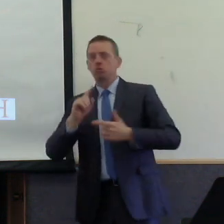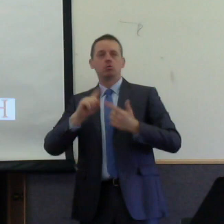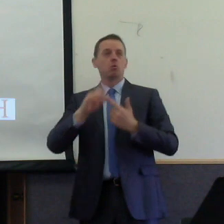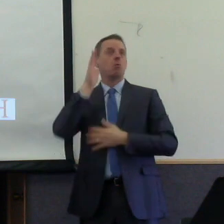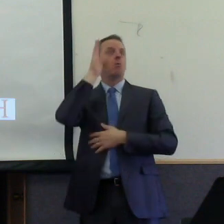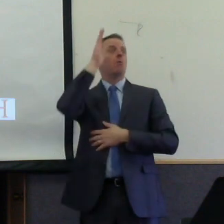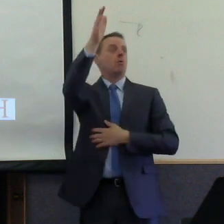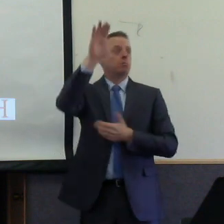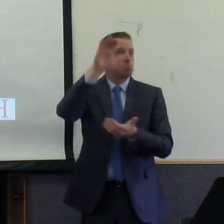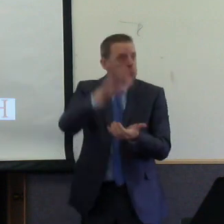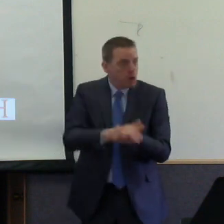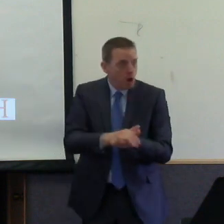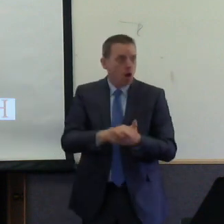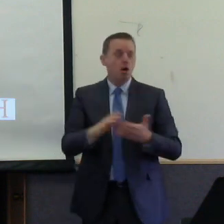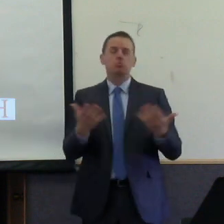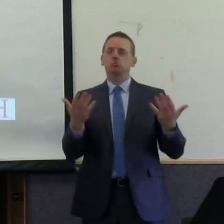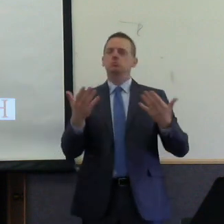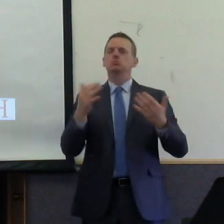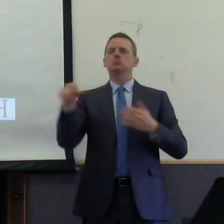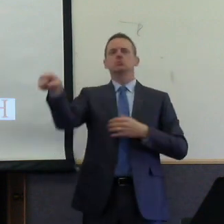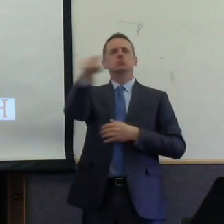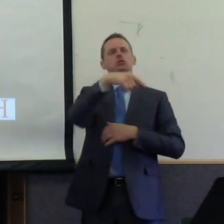church. And for those who have been married and those who have not been married.